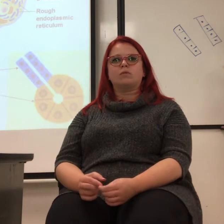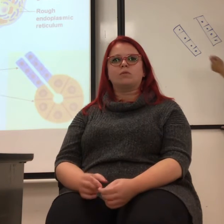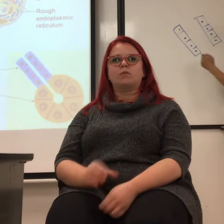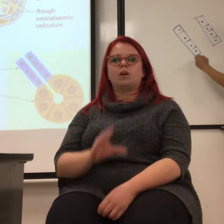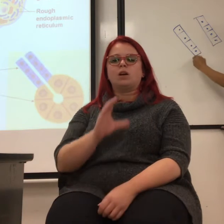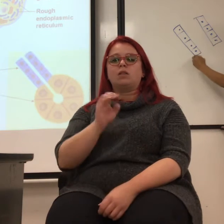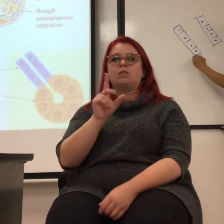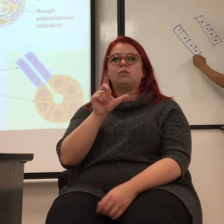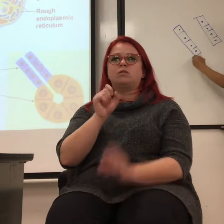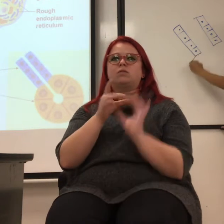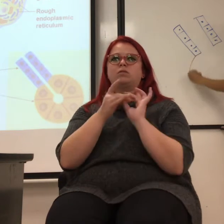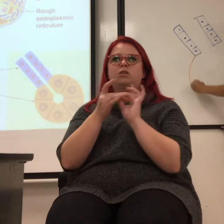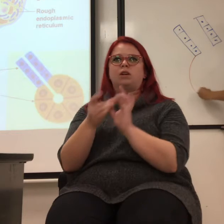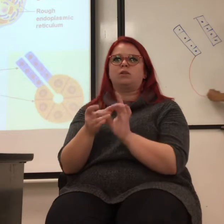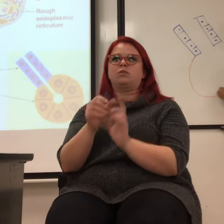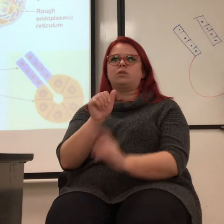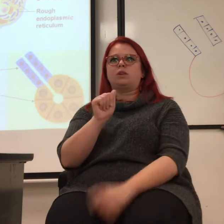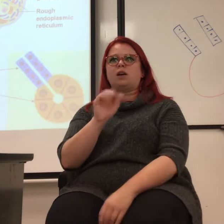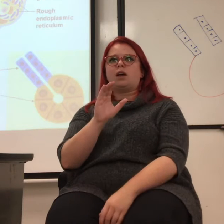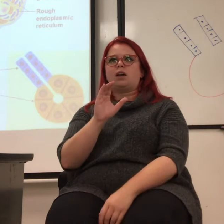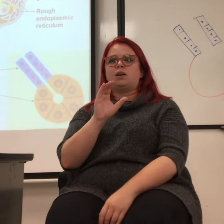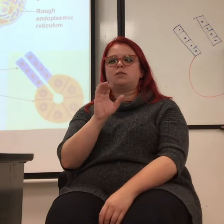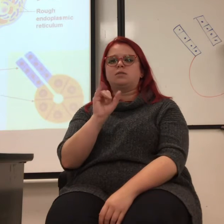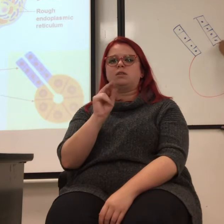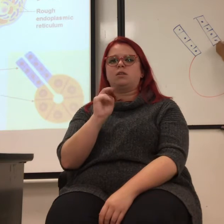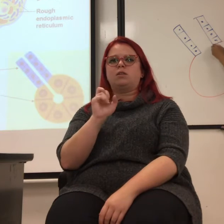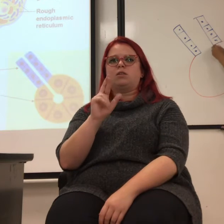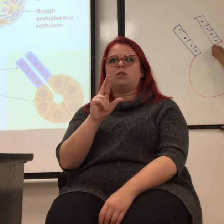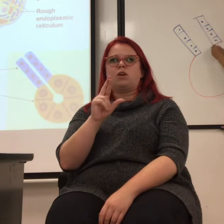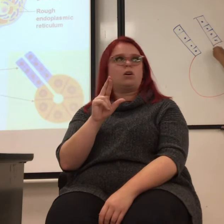the acinar cells.